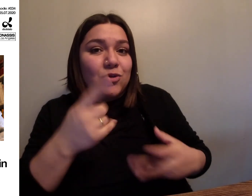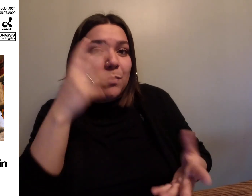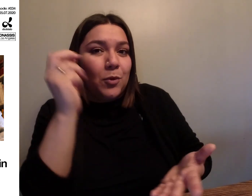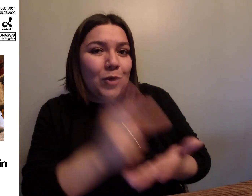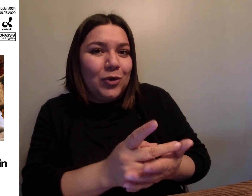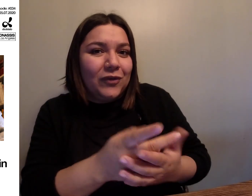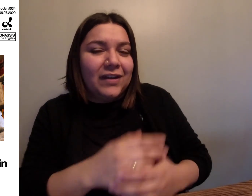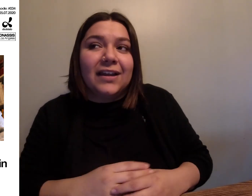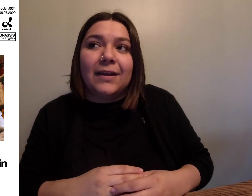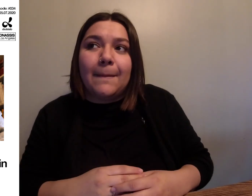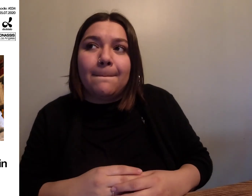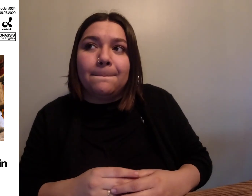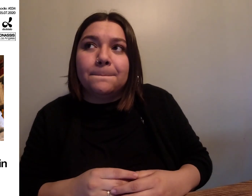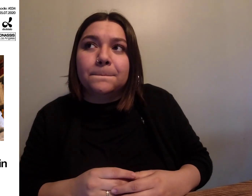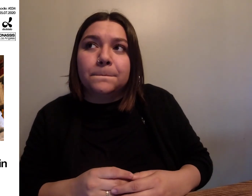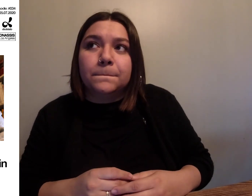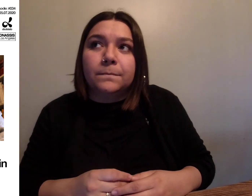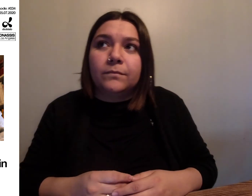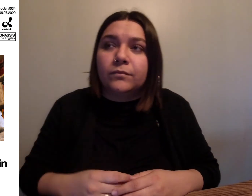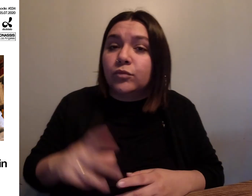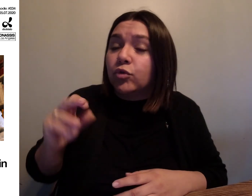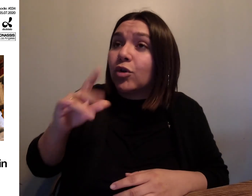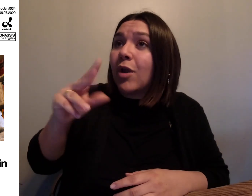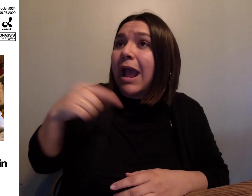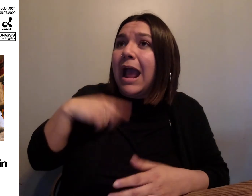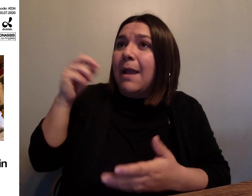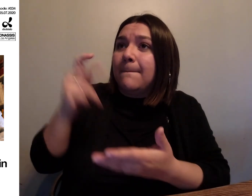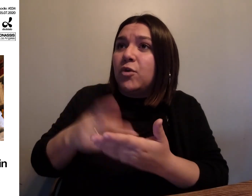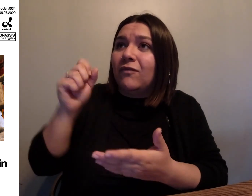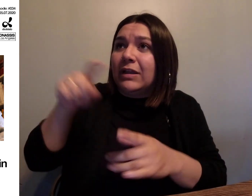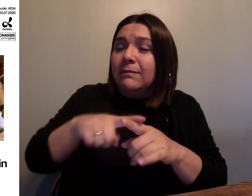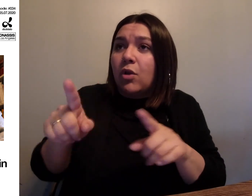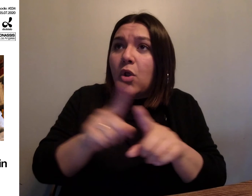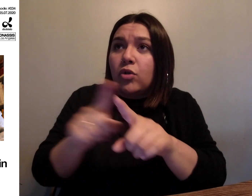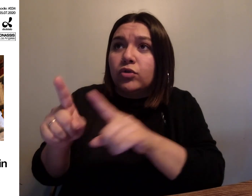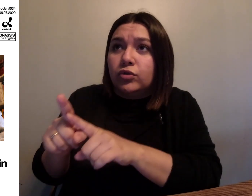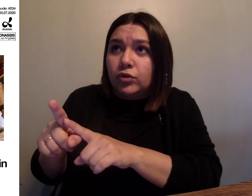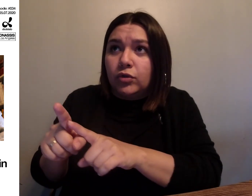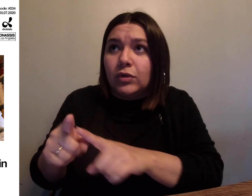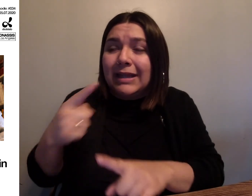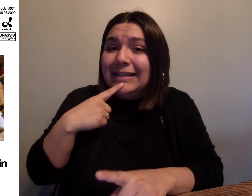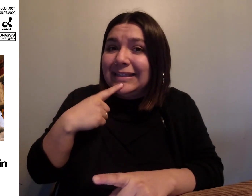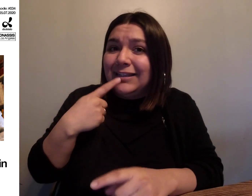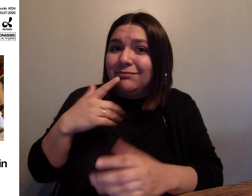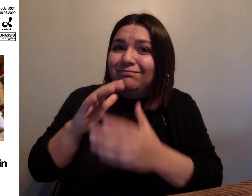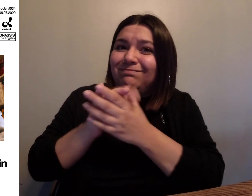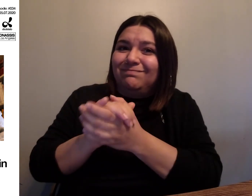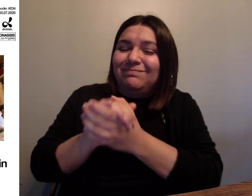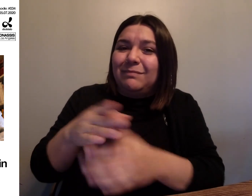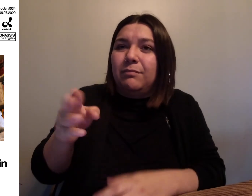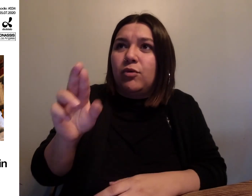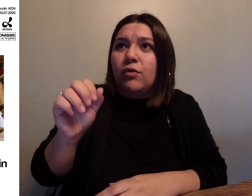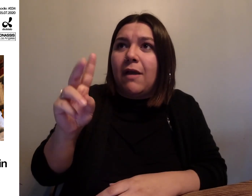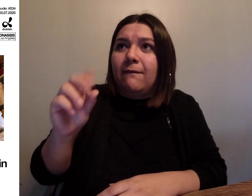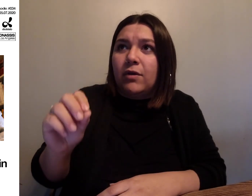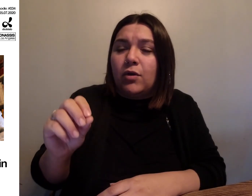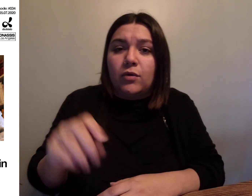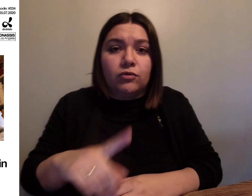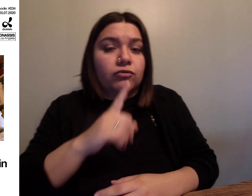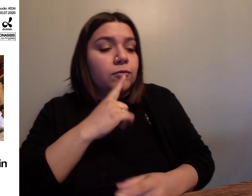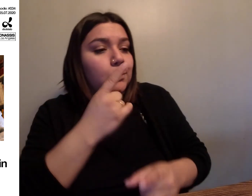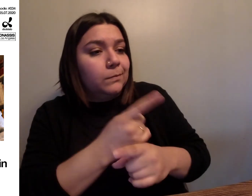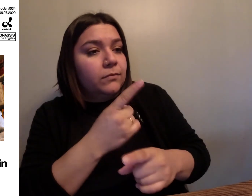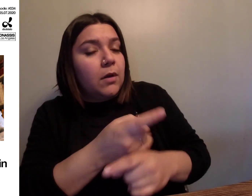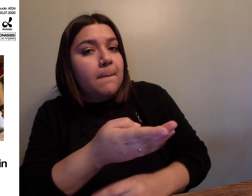you approve. I am not only approve, I say bravo. Excellent. Well, bravissimo,